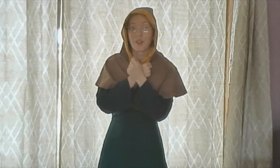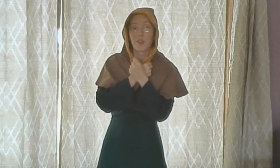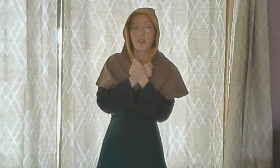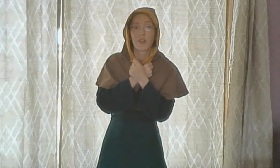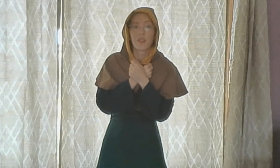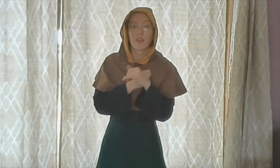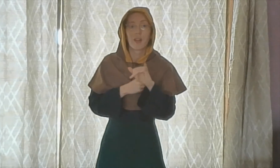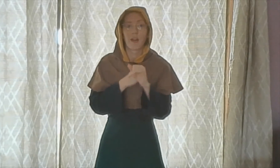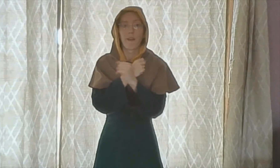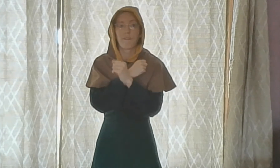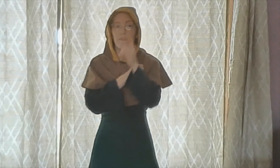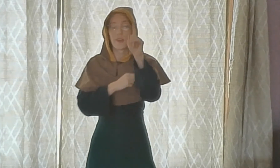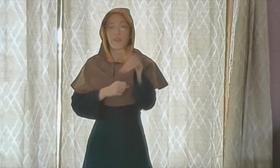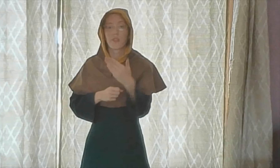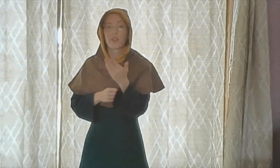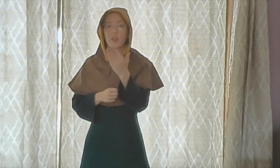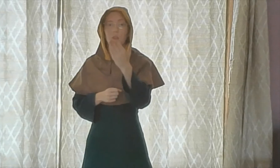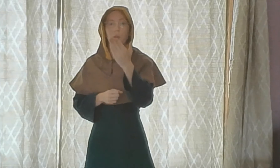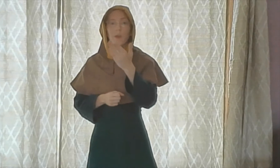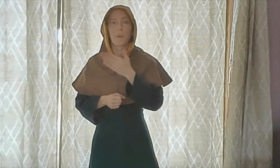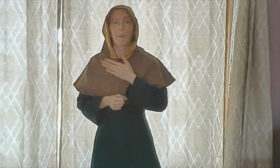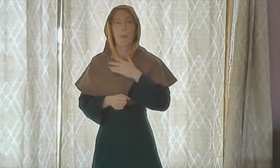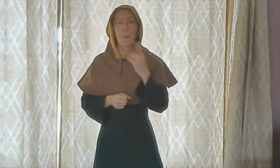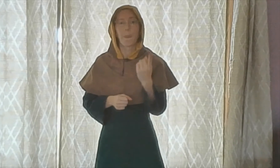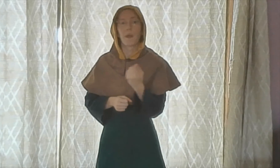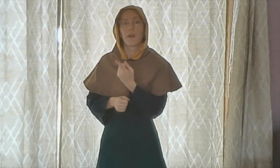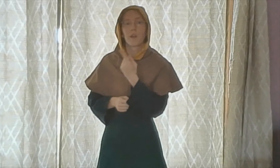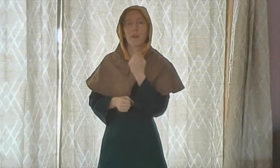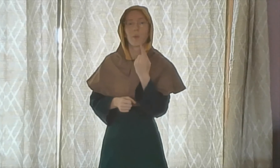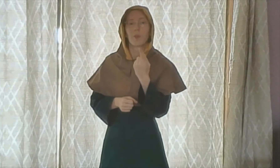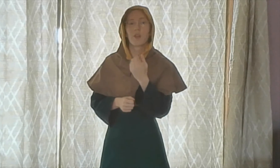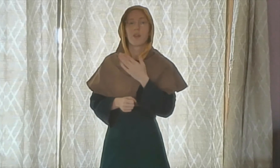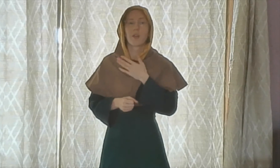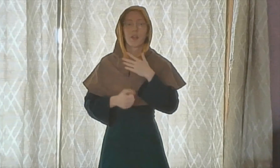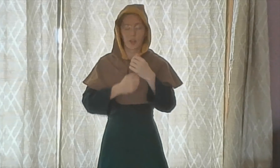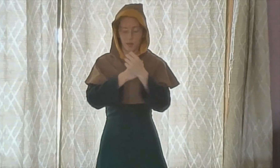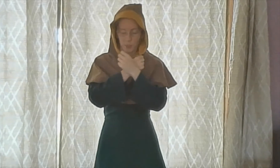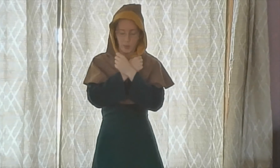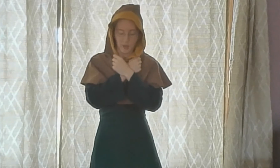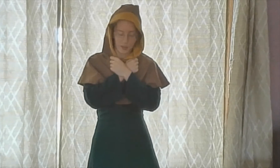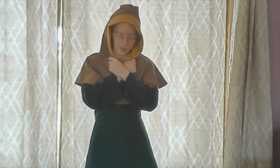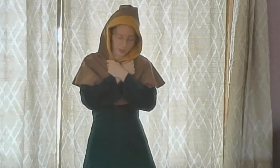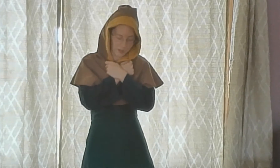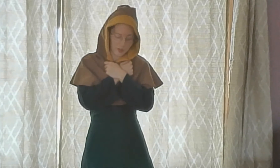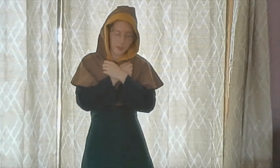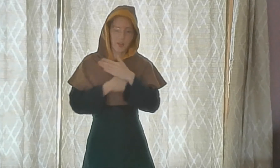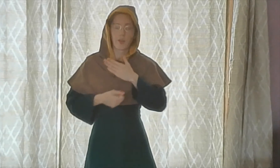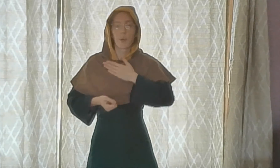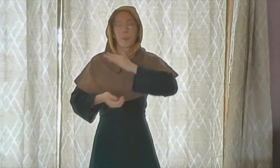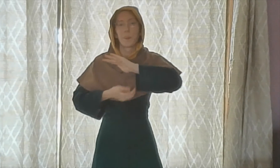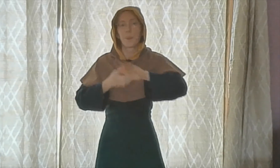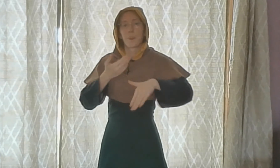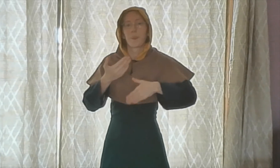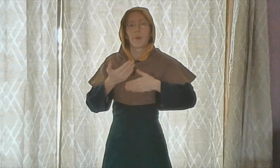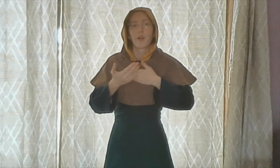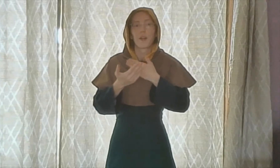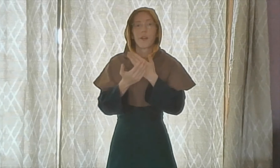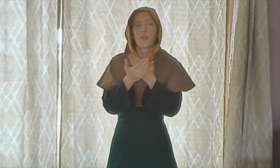feel. I fight for you, my one, my love, my